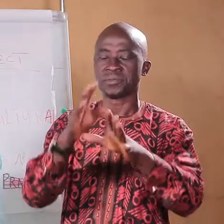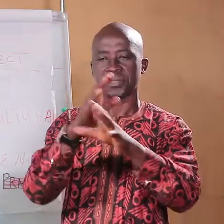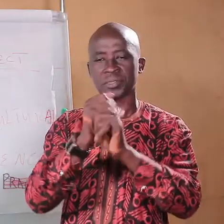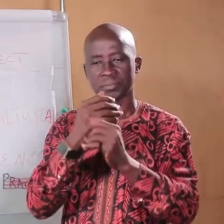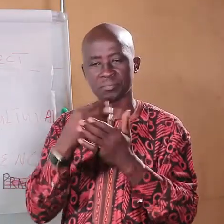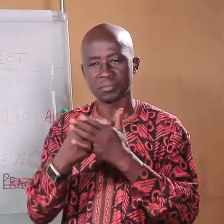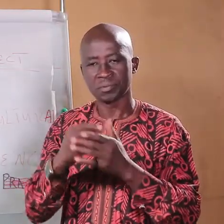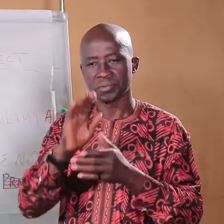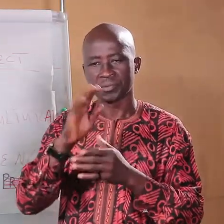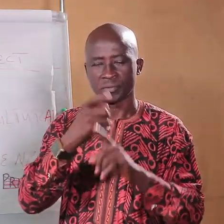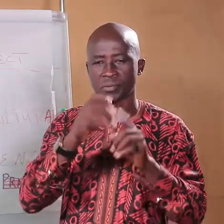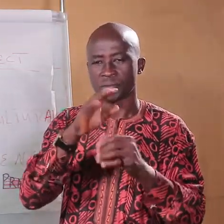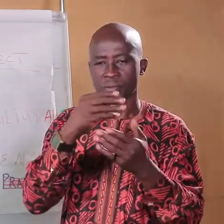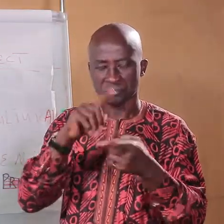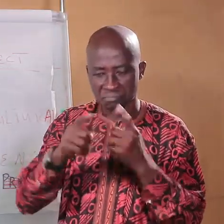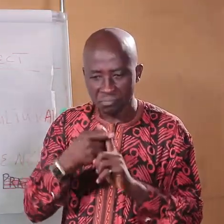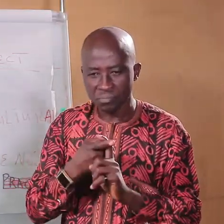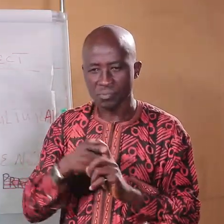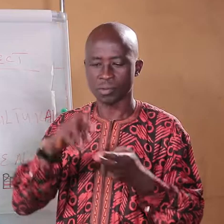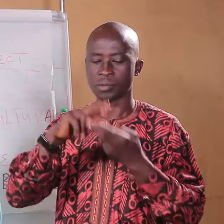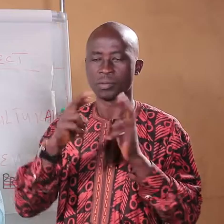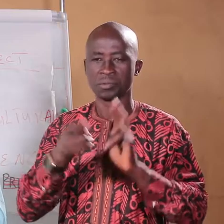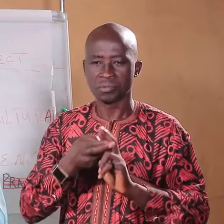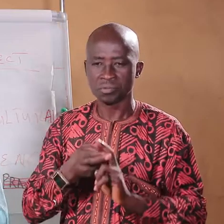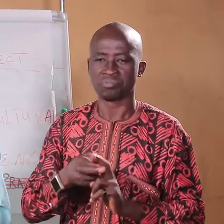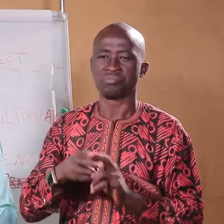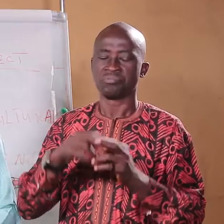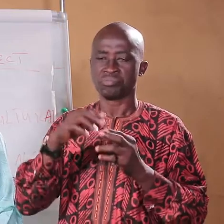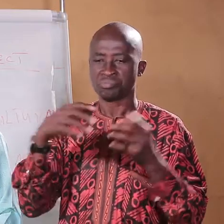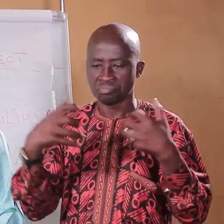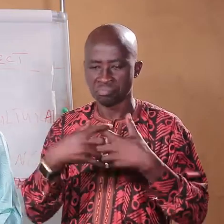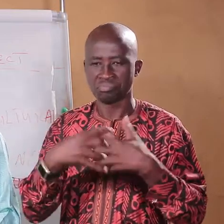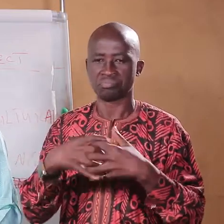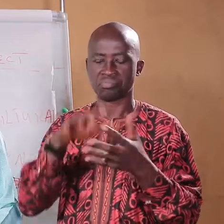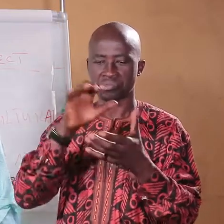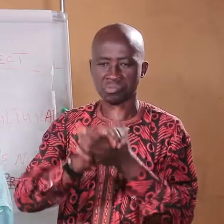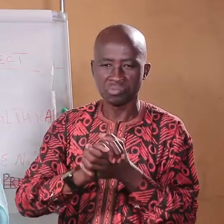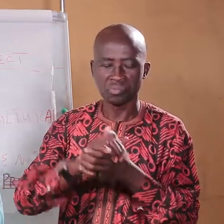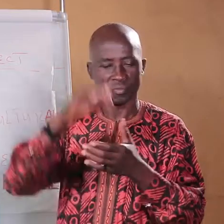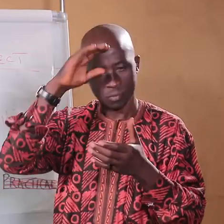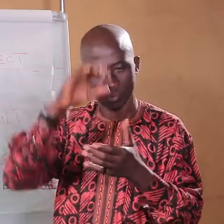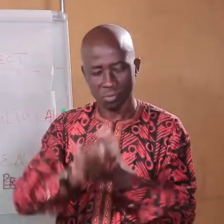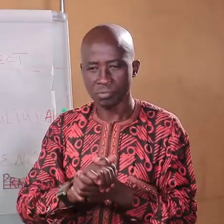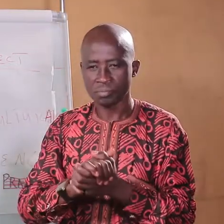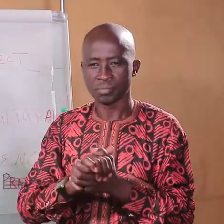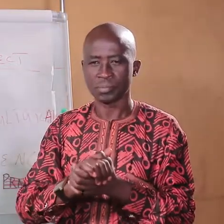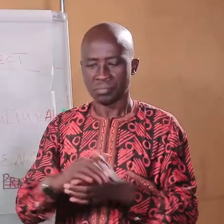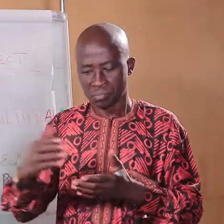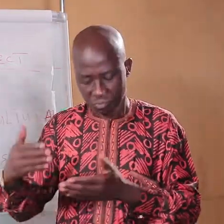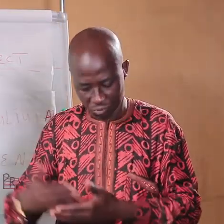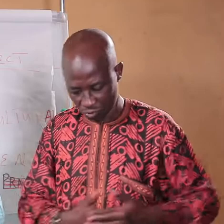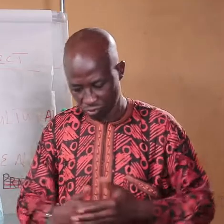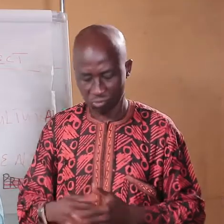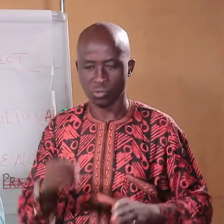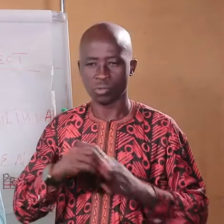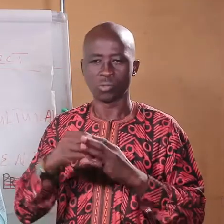money from your friends, relations, colleagues, from your wife, from your husband, from your son or